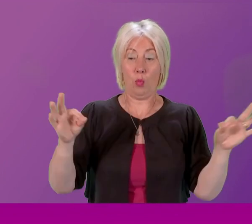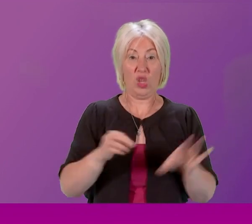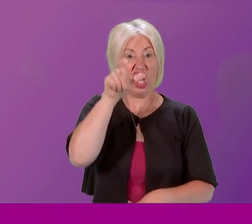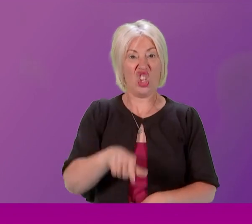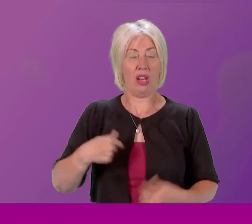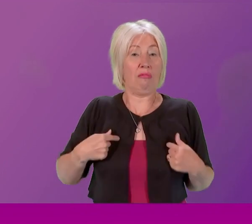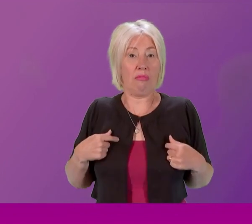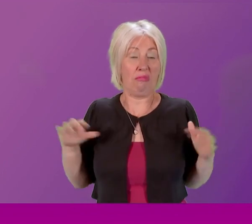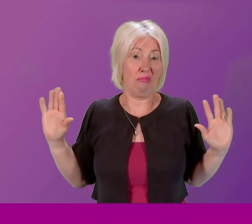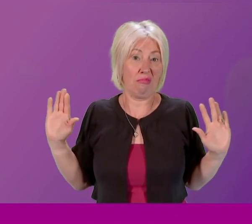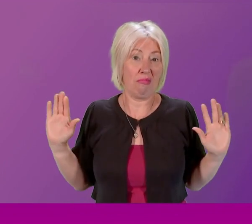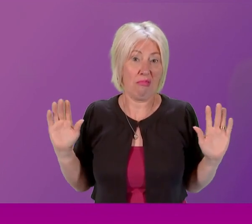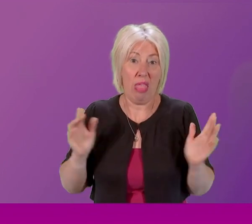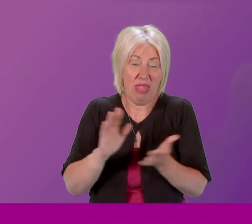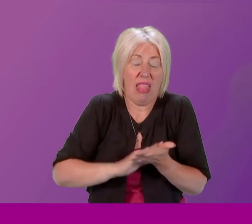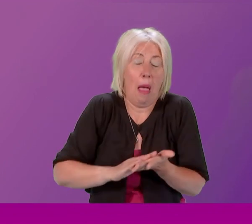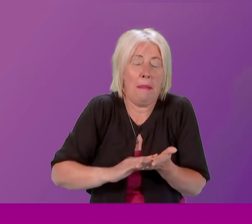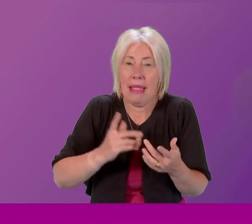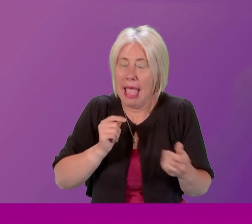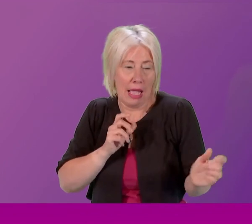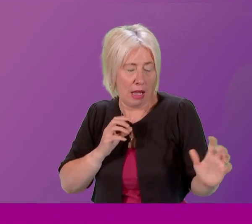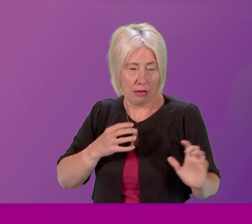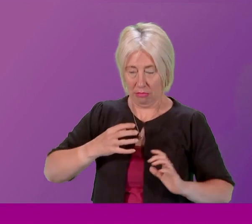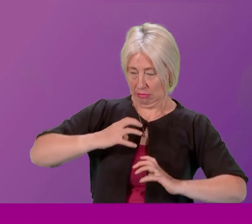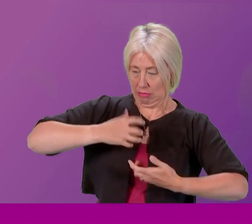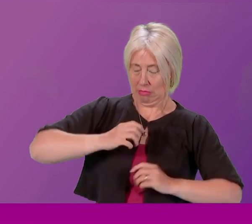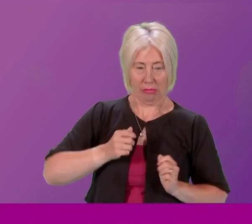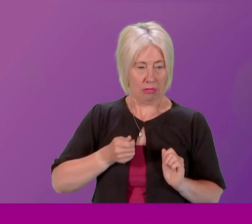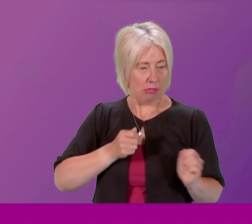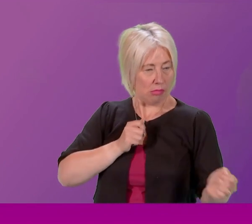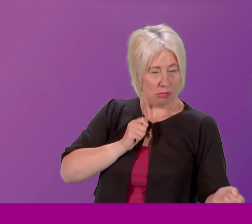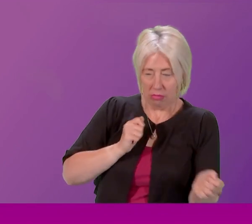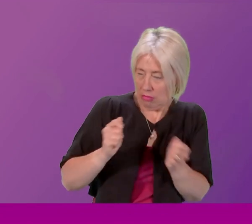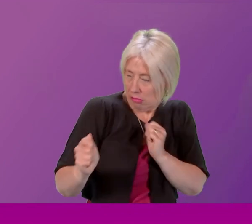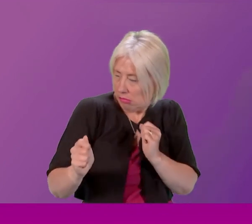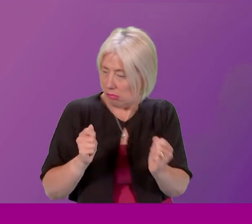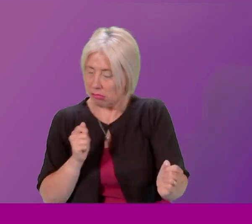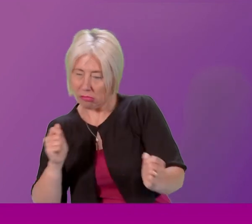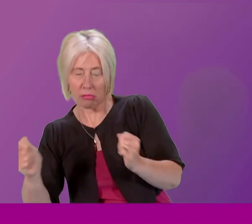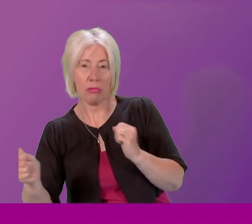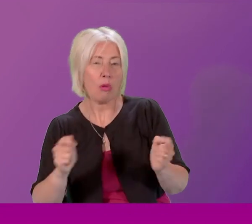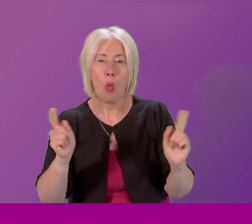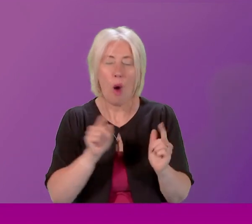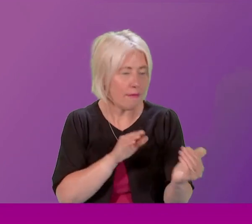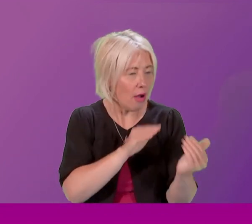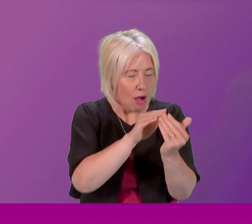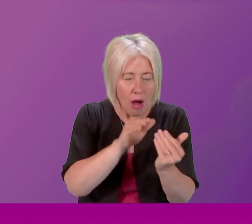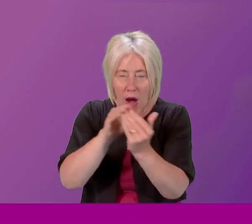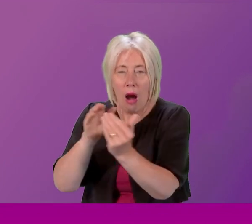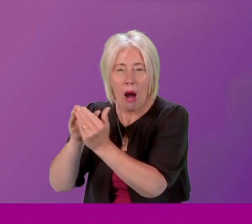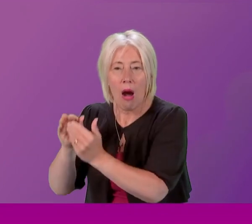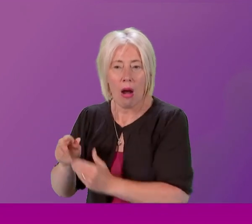that means that, you know, you can find yourself in these different landscapes and feel as though